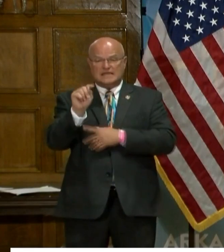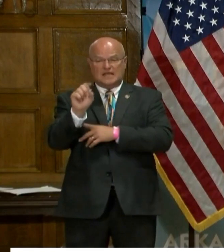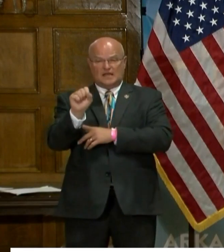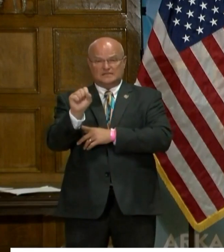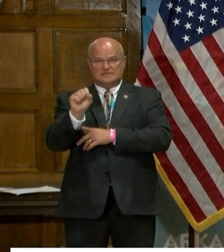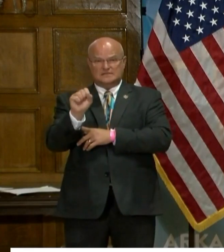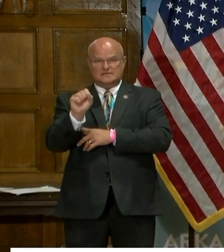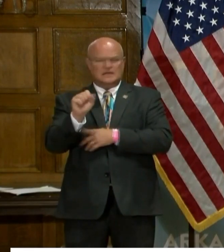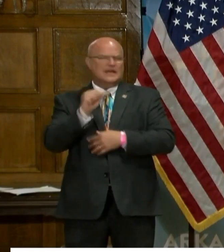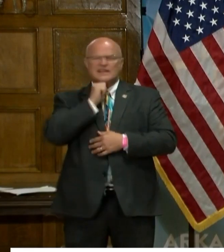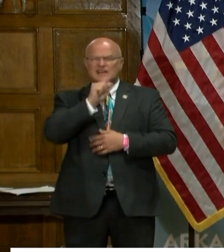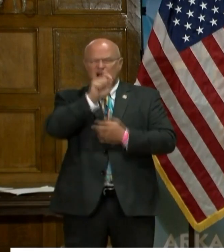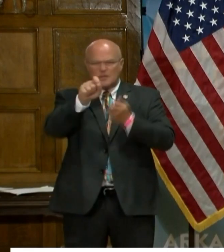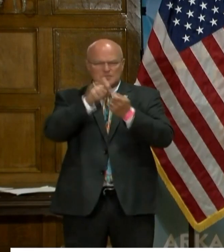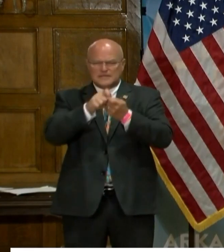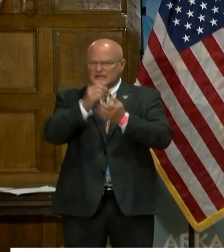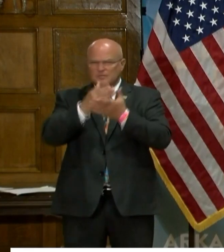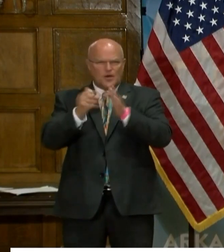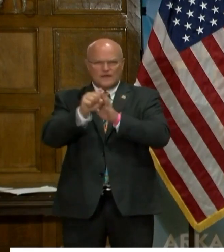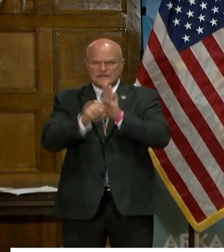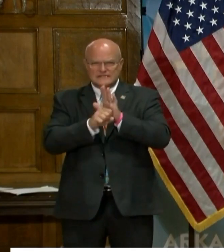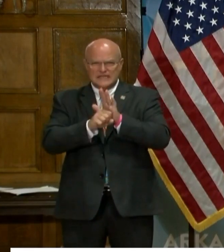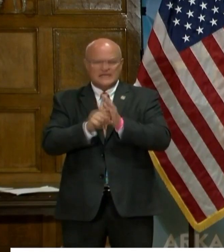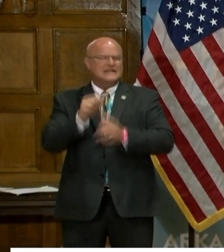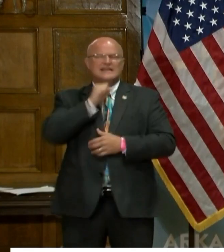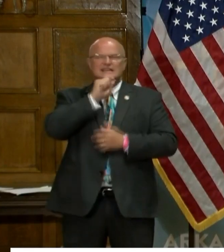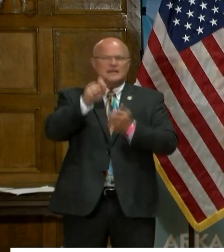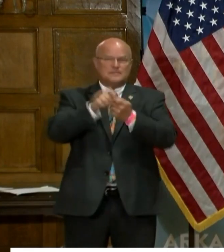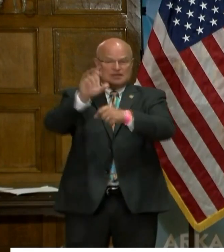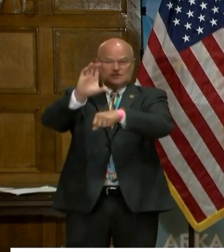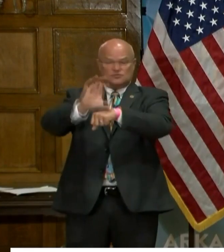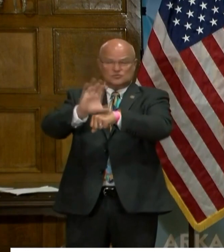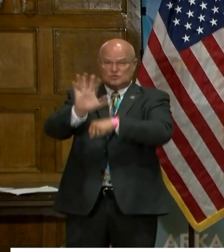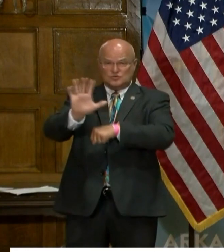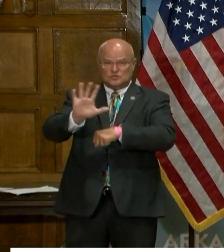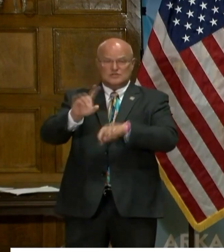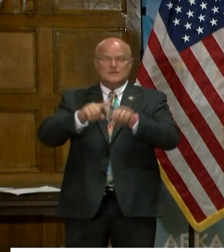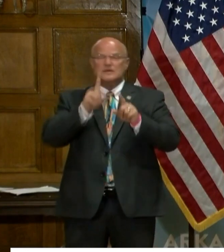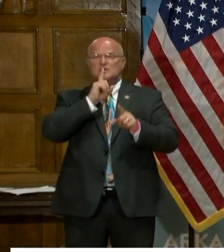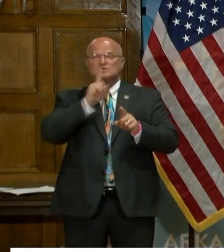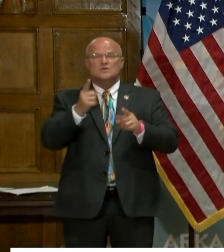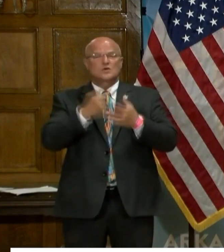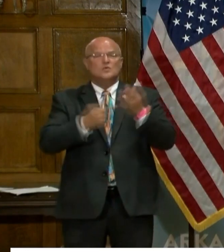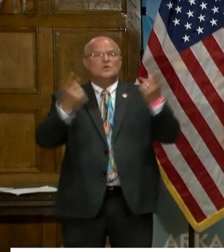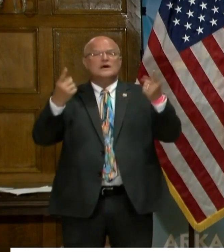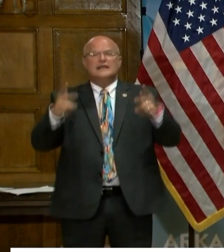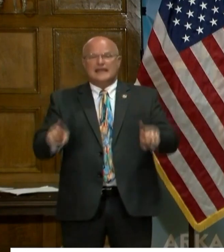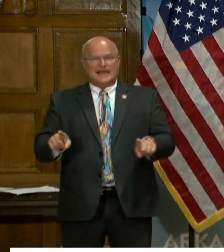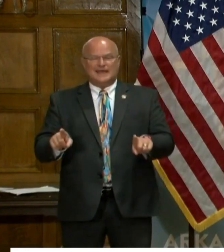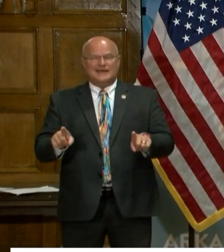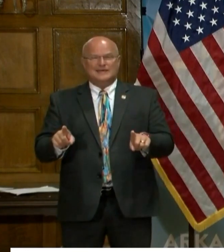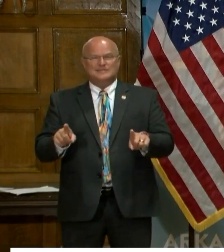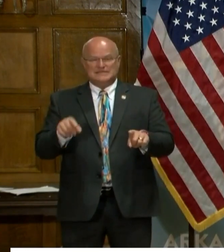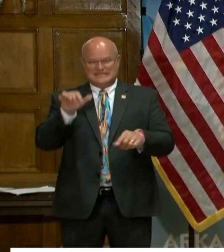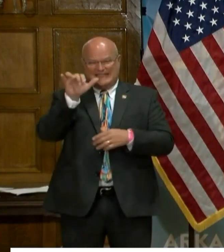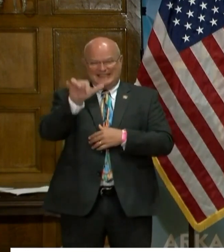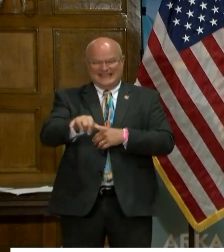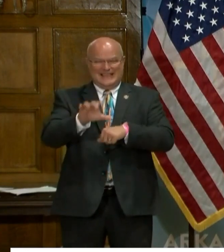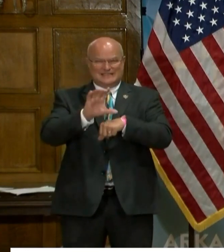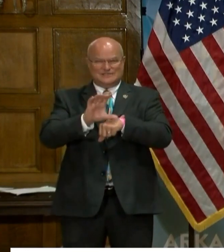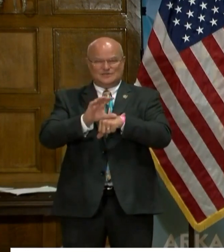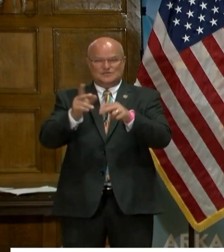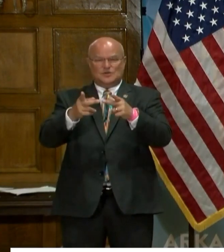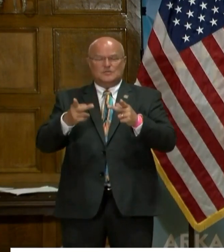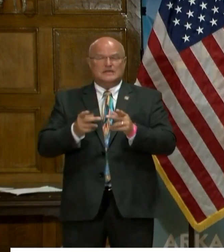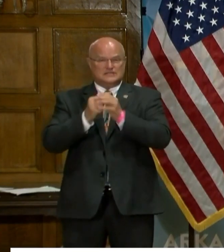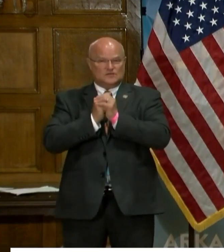not a particular part of the state. It's not a particular church. It's really what happens in that church or